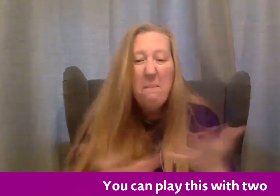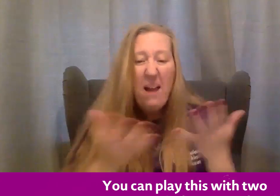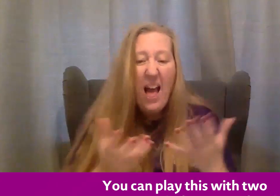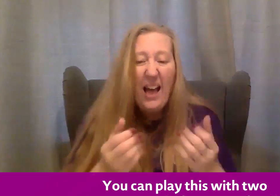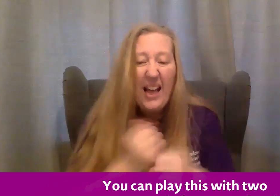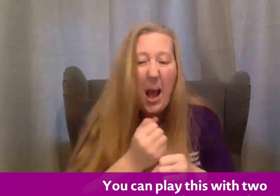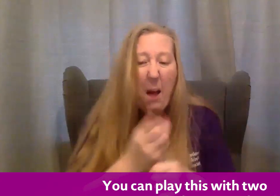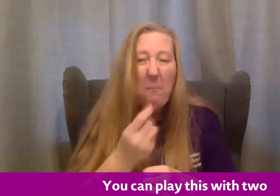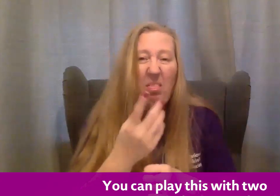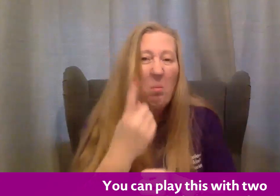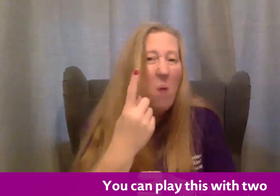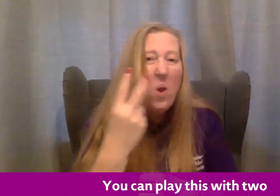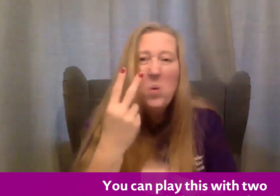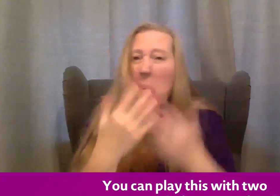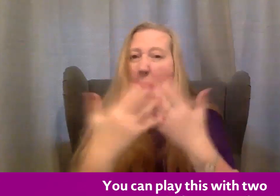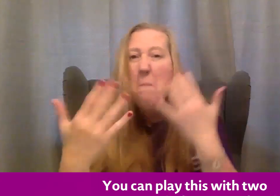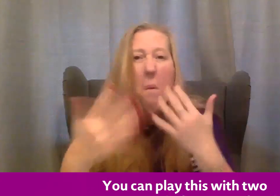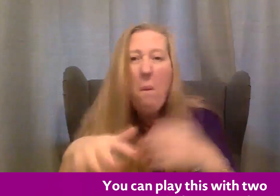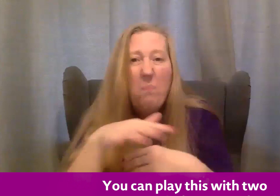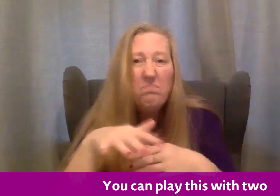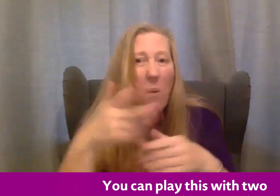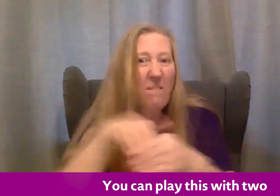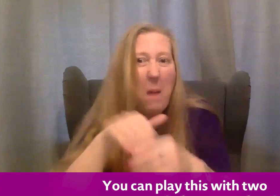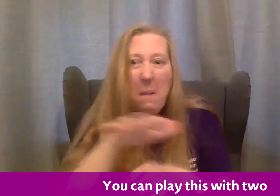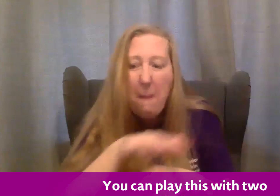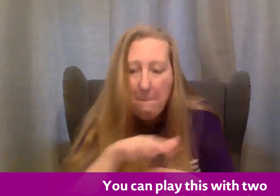You can play this with two or more people from your family.